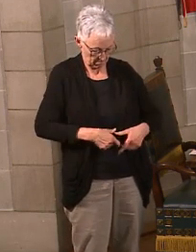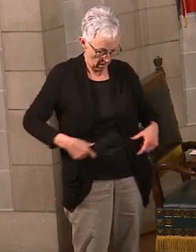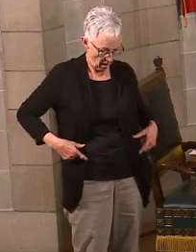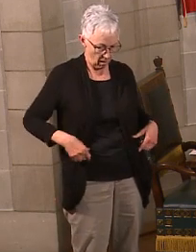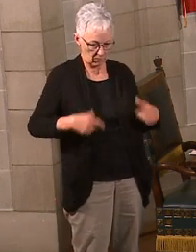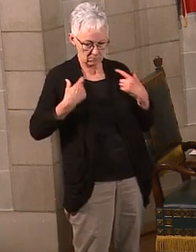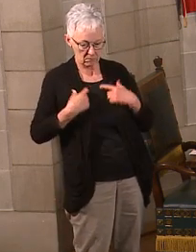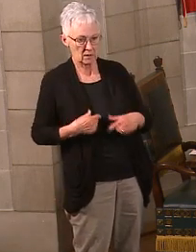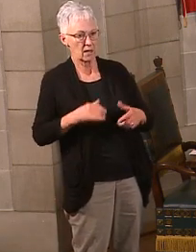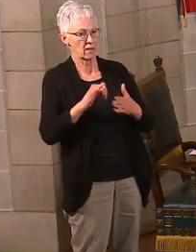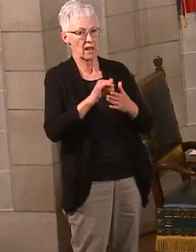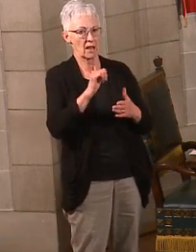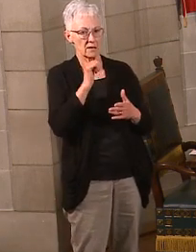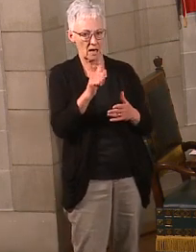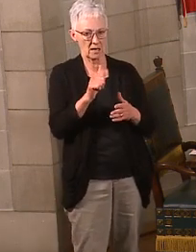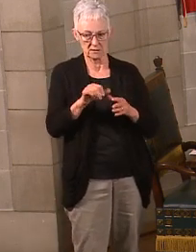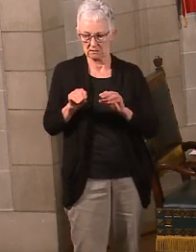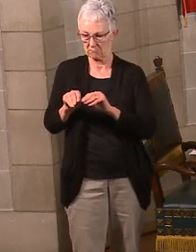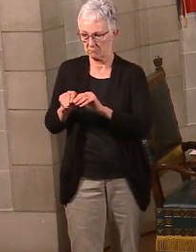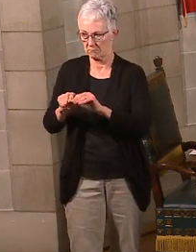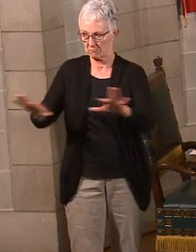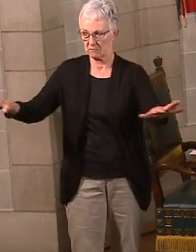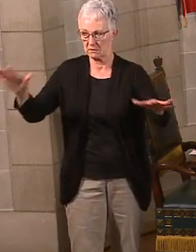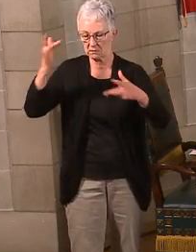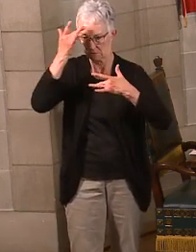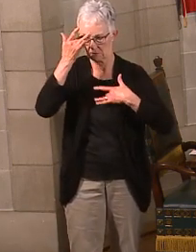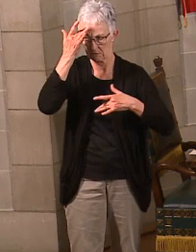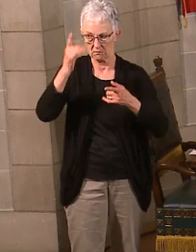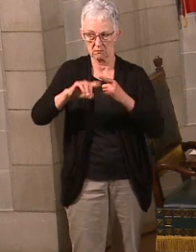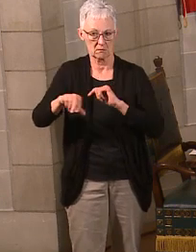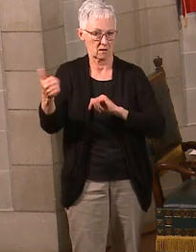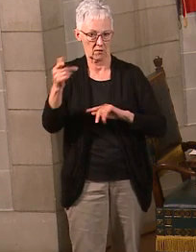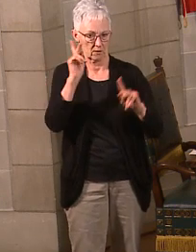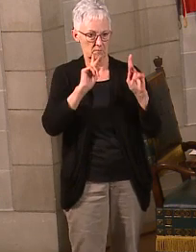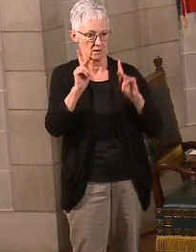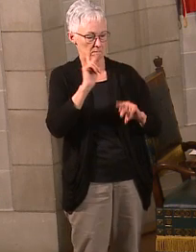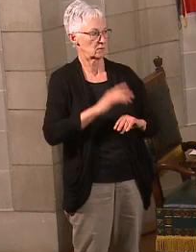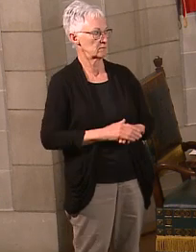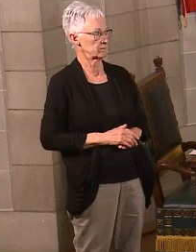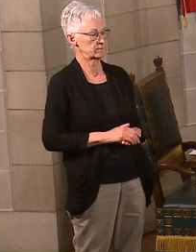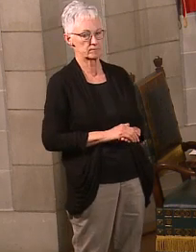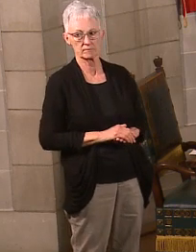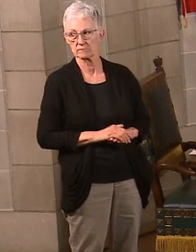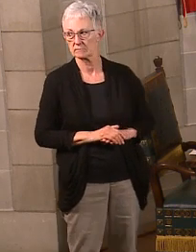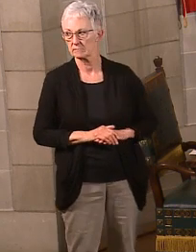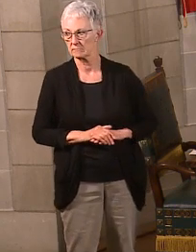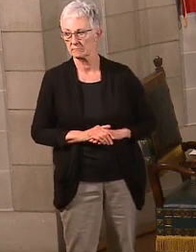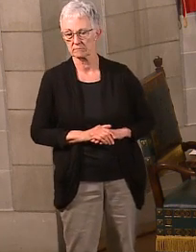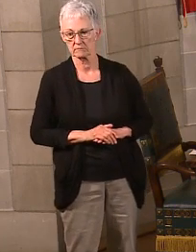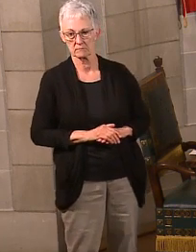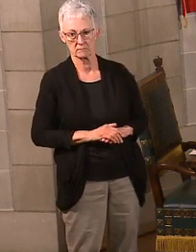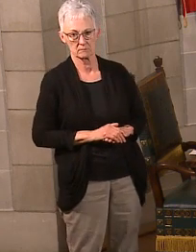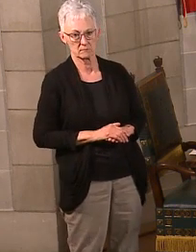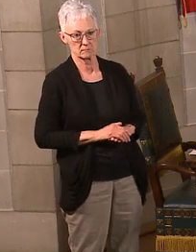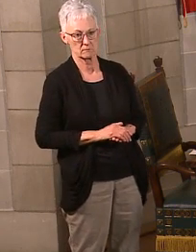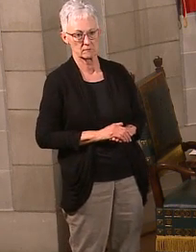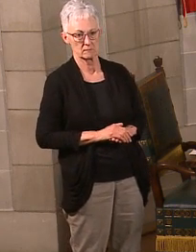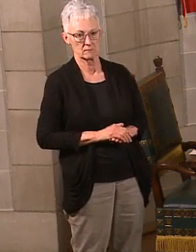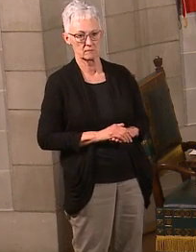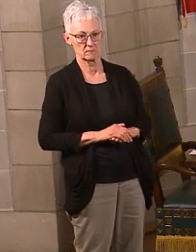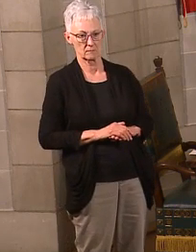to others. So it's just some of a lot of the information that we're sharing with staff. We have time for a final question. Director, going